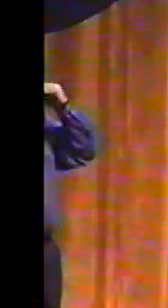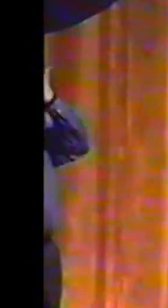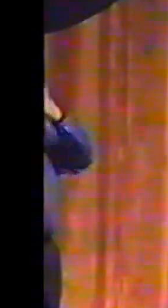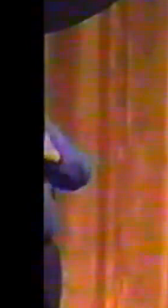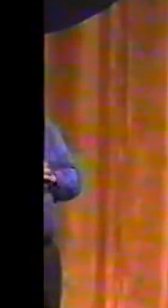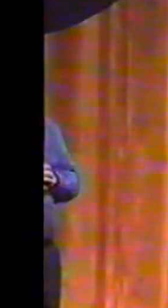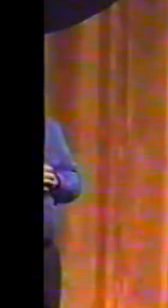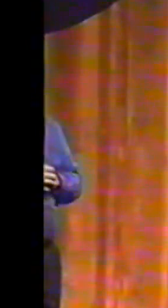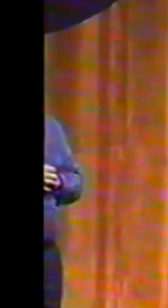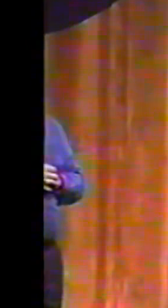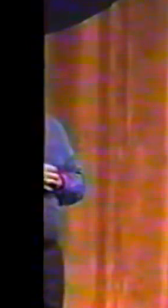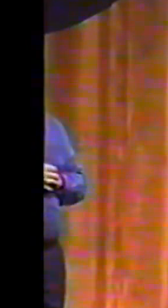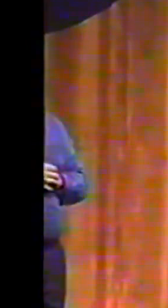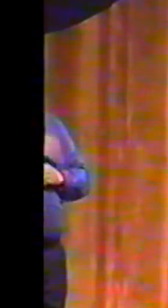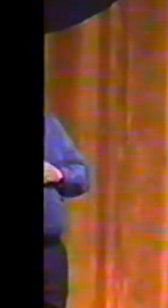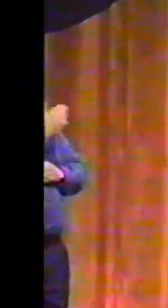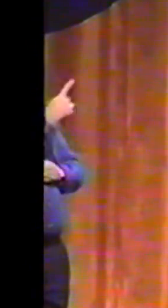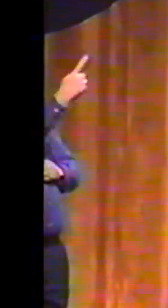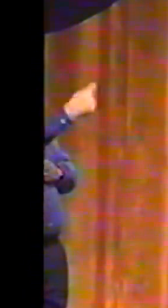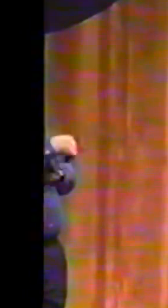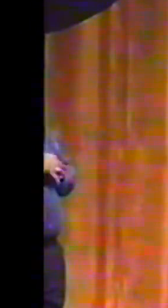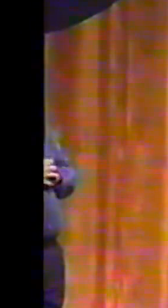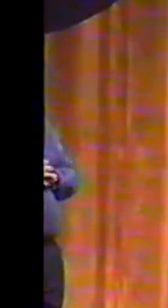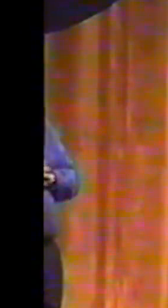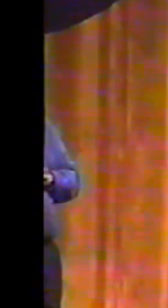Yeah. It's a good question.